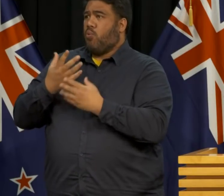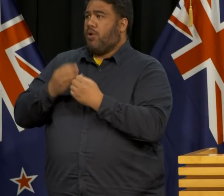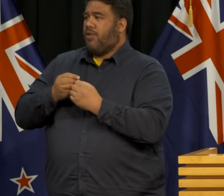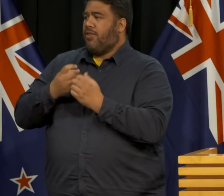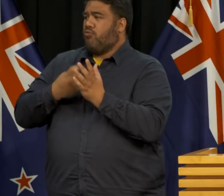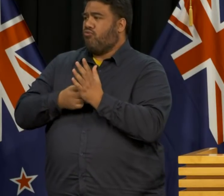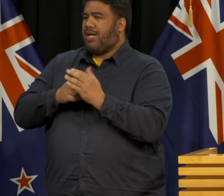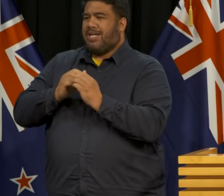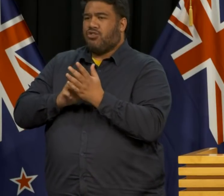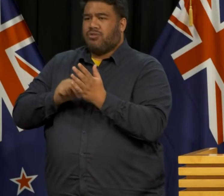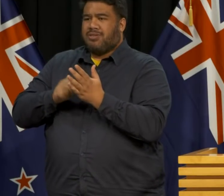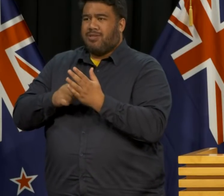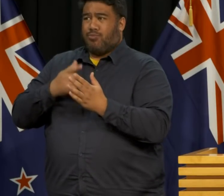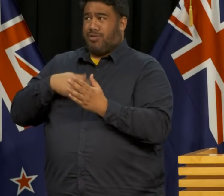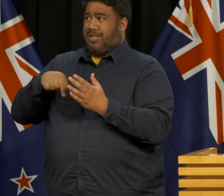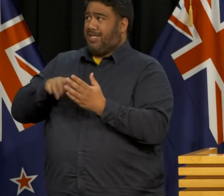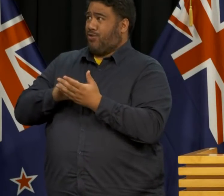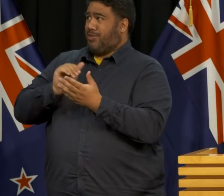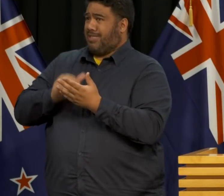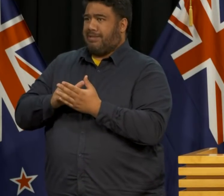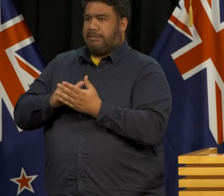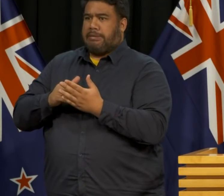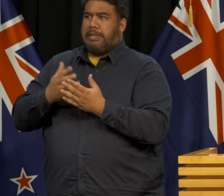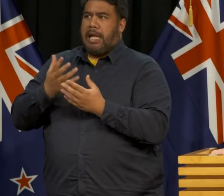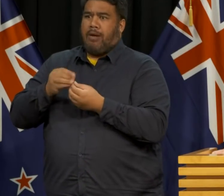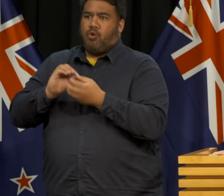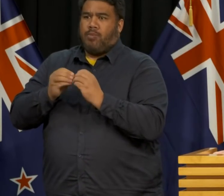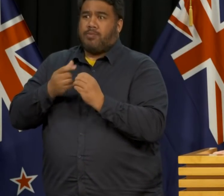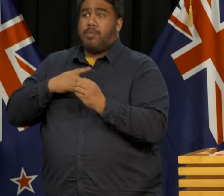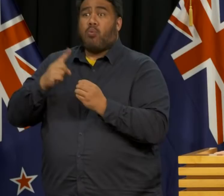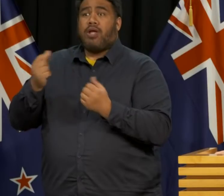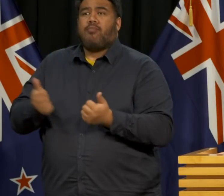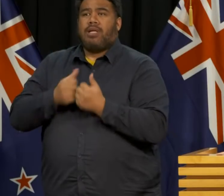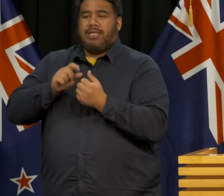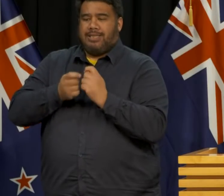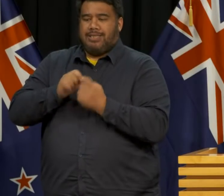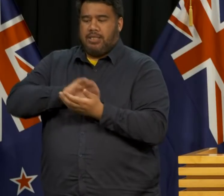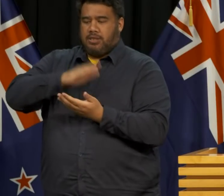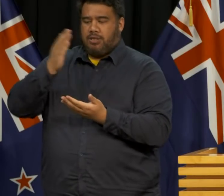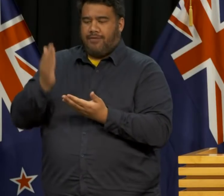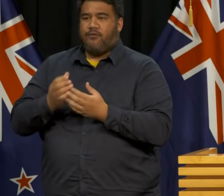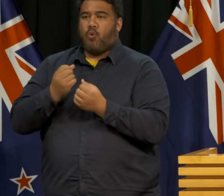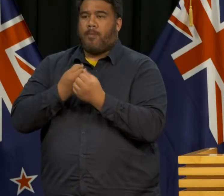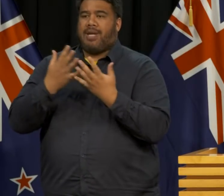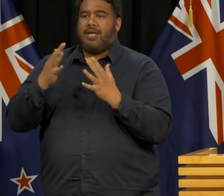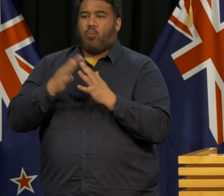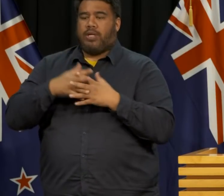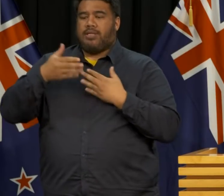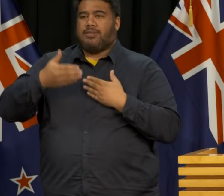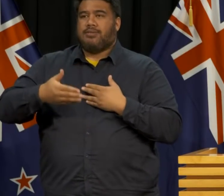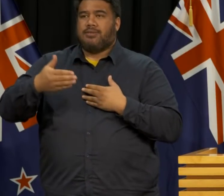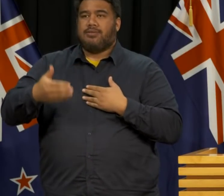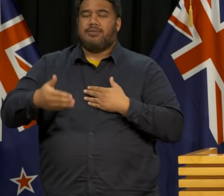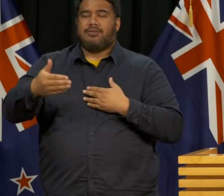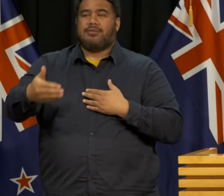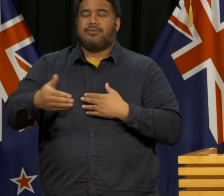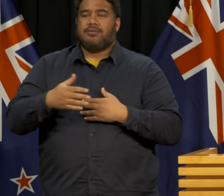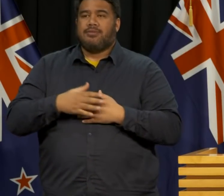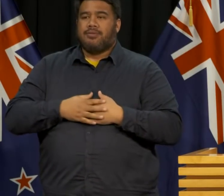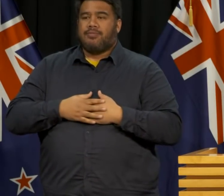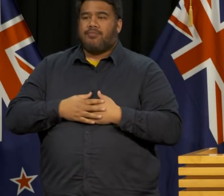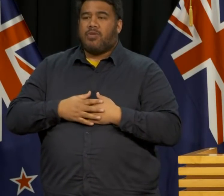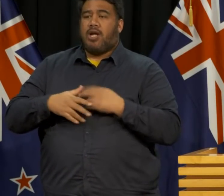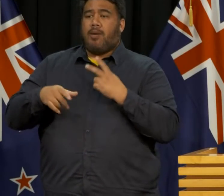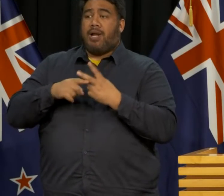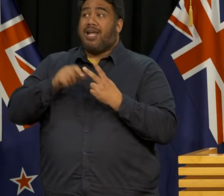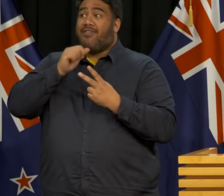We've got enough supply in the country for weeks and weeks worth of testing, and the supply chains, as far as